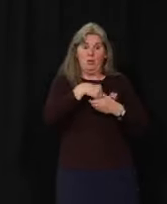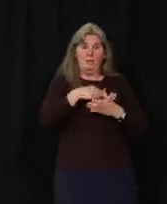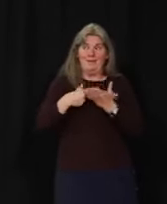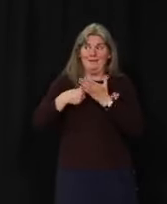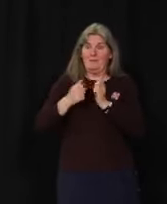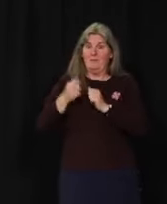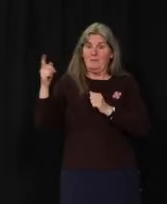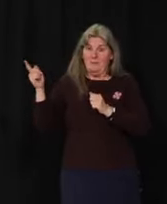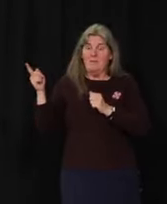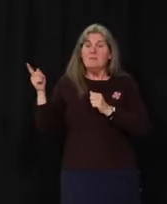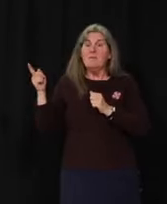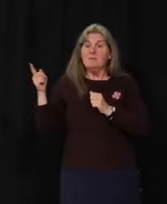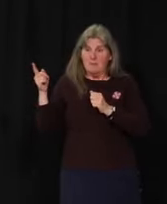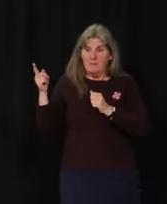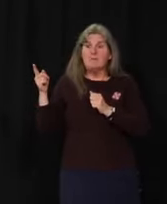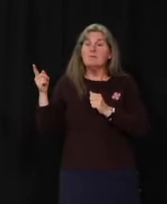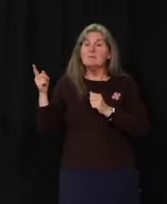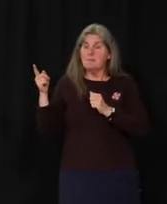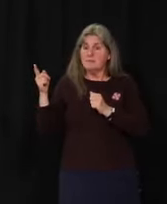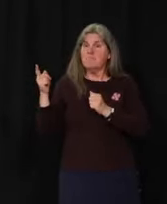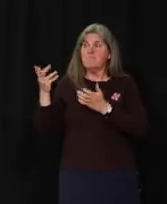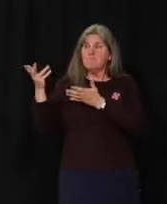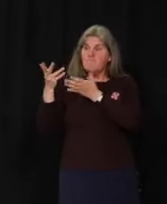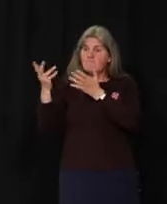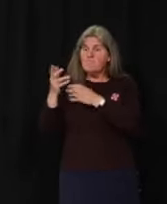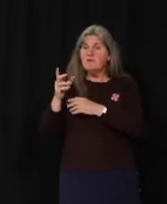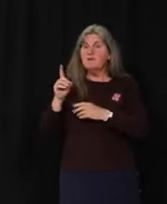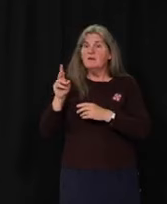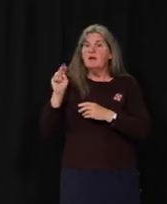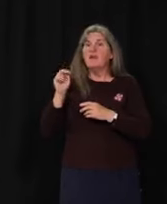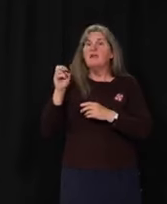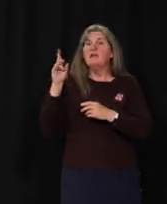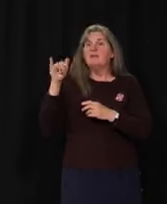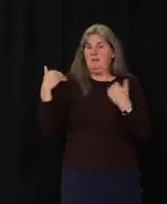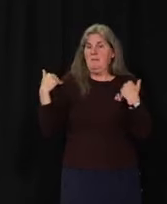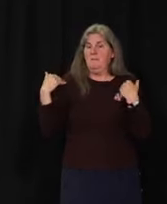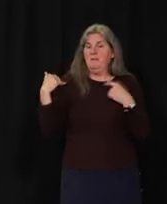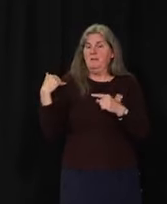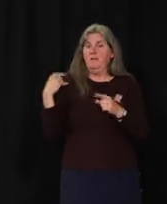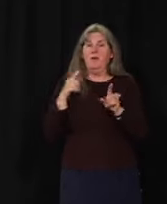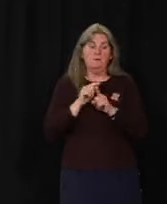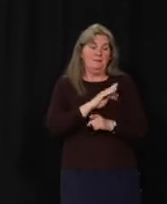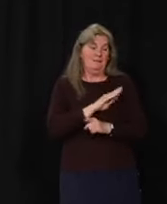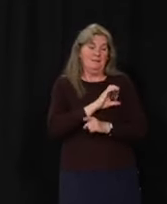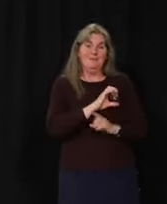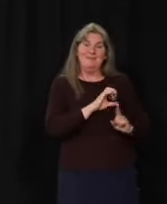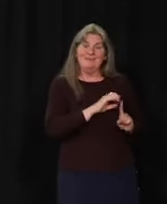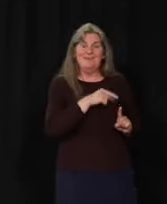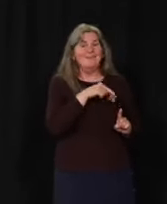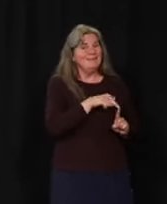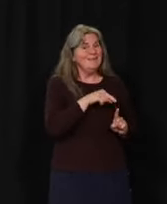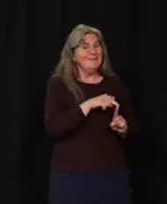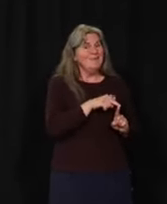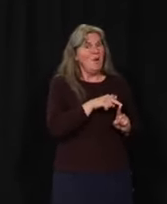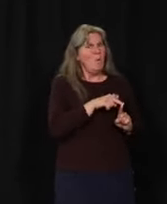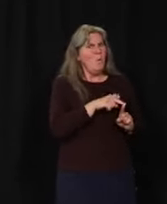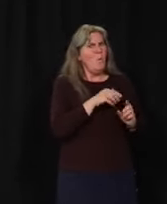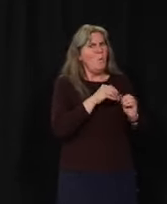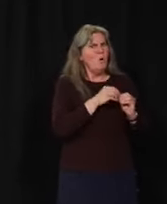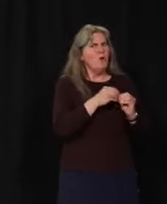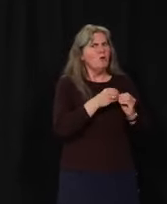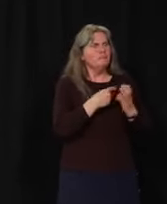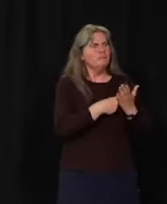conversation the conversations we've had with Governor Dunleavy. We know that British Columbia, you can imagine their conversations